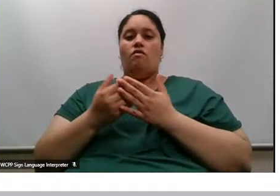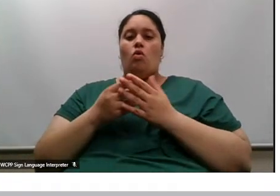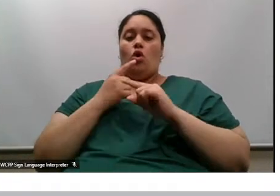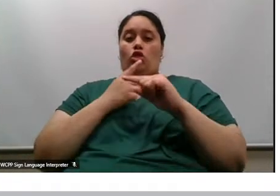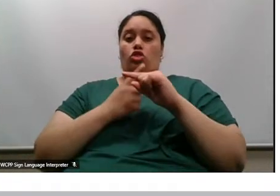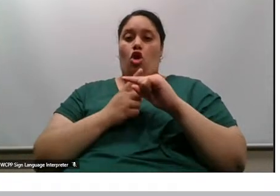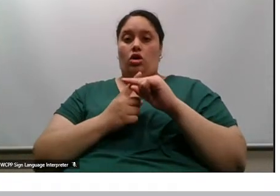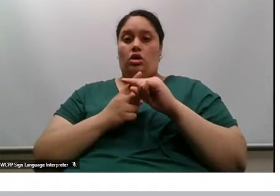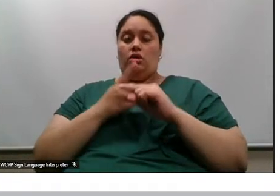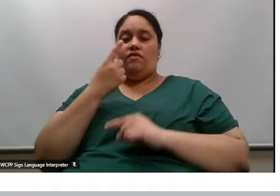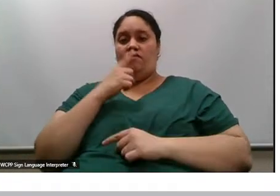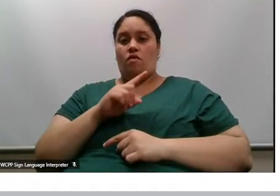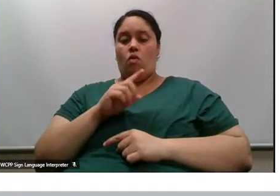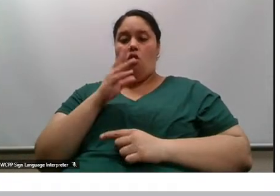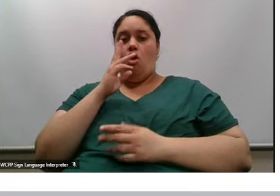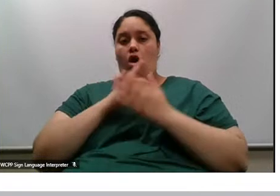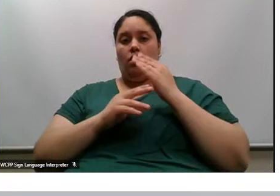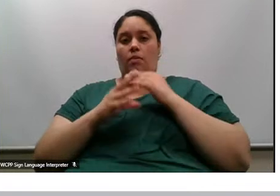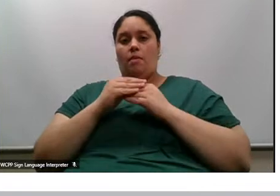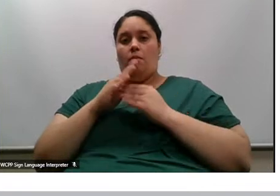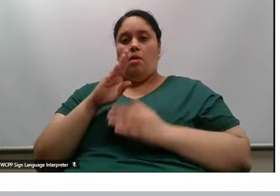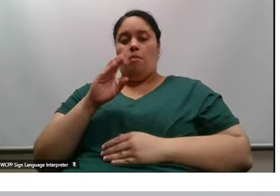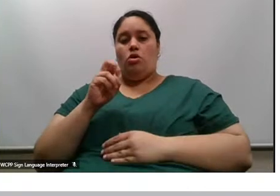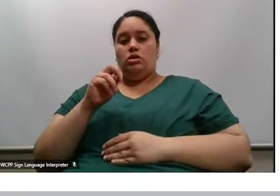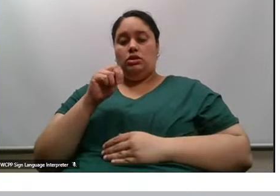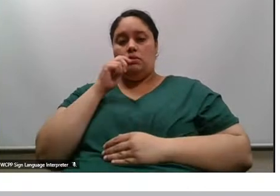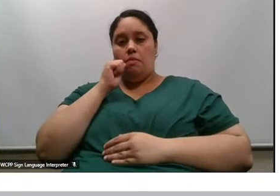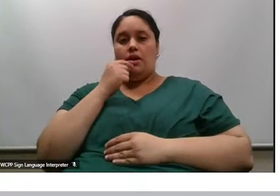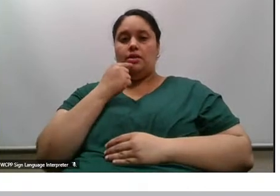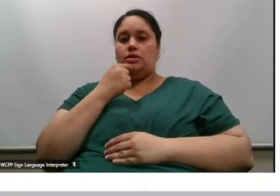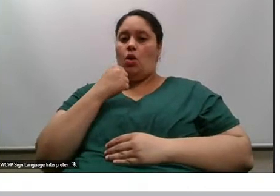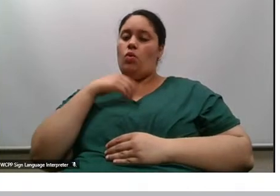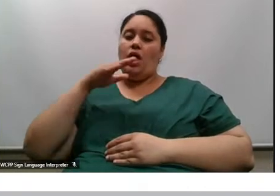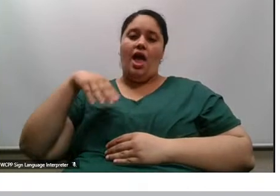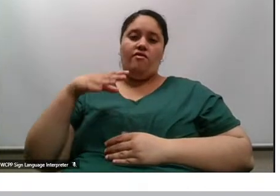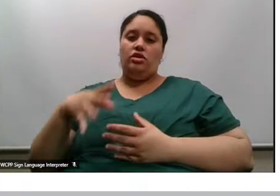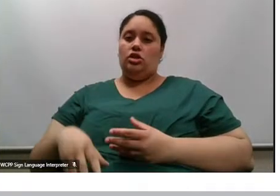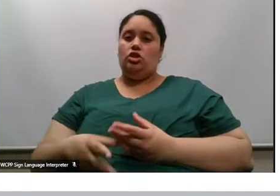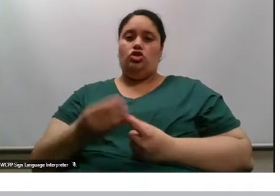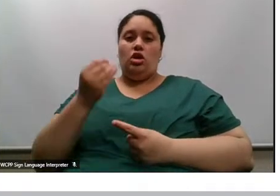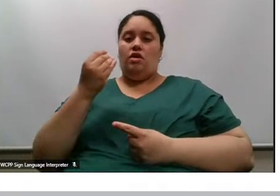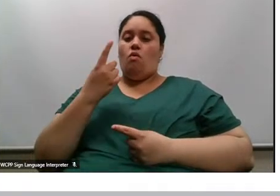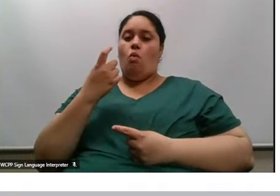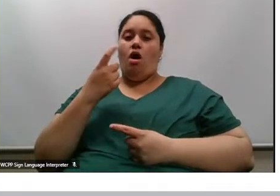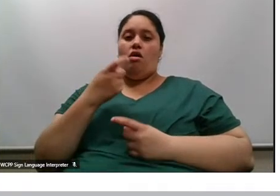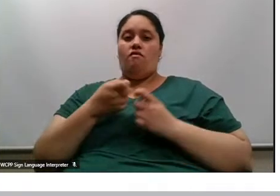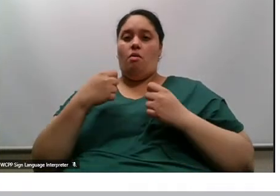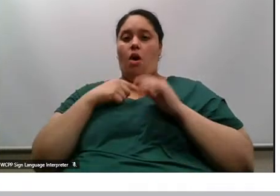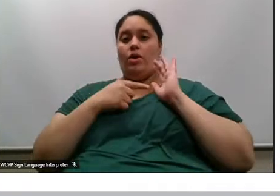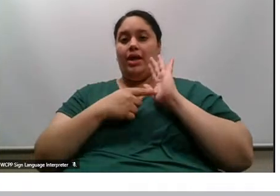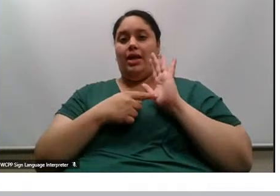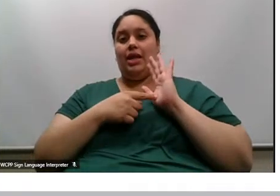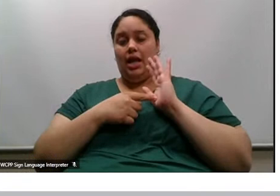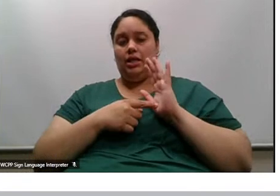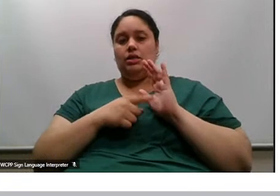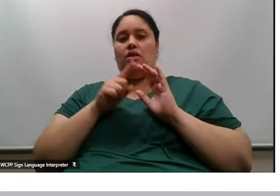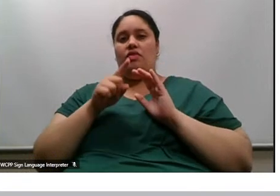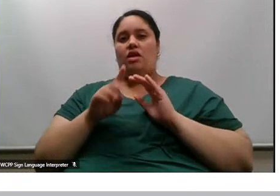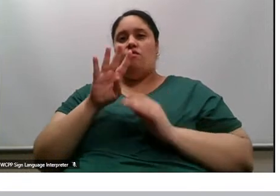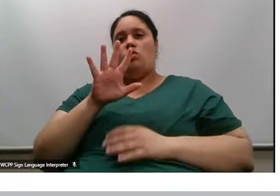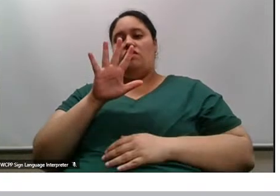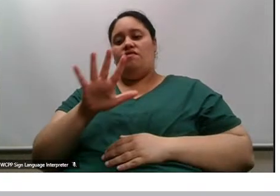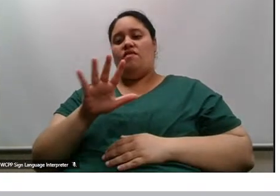and that was by Honourable Member Bosman, that we did not achieve one of our indicators. We had